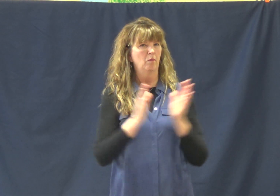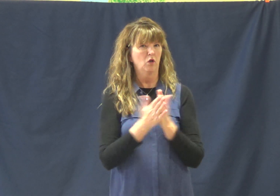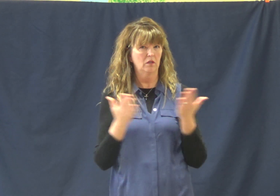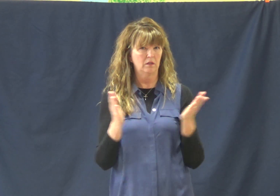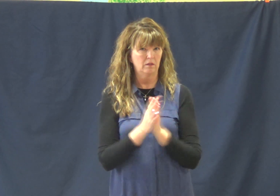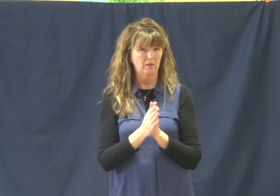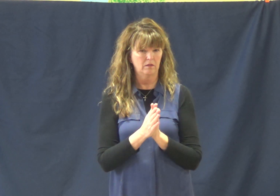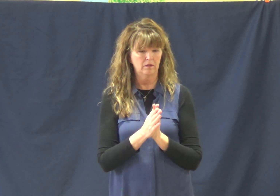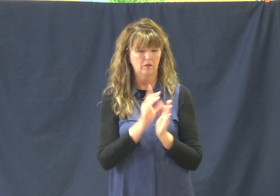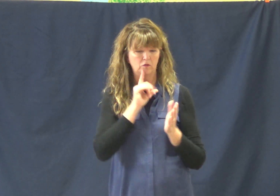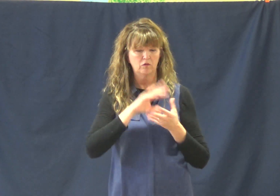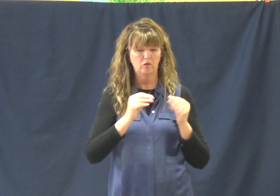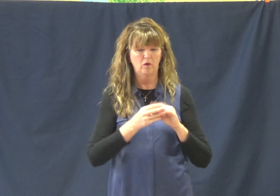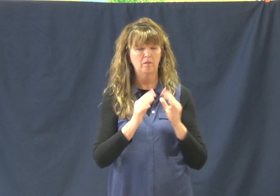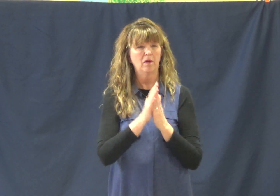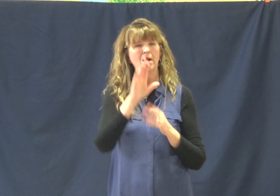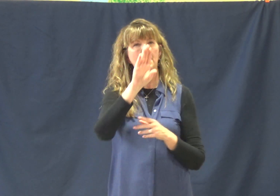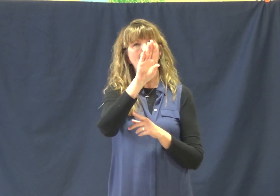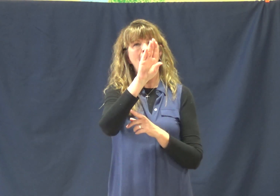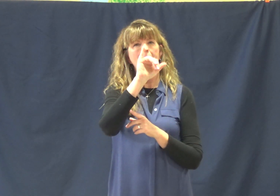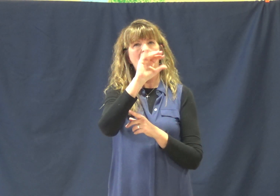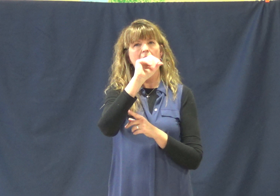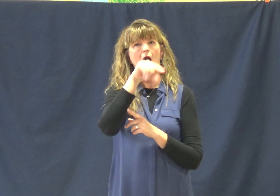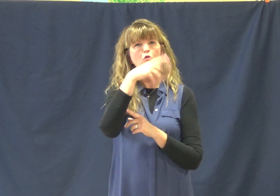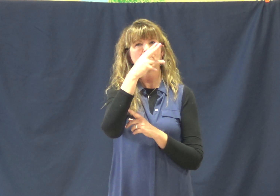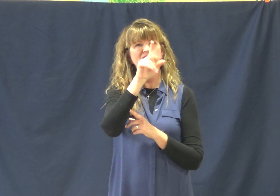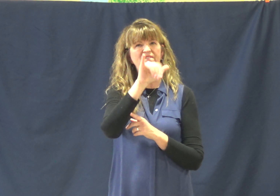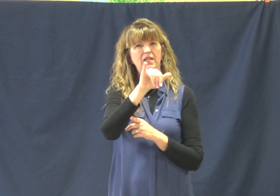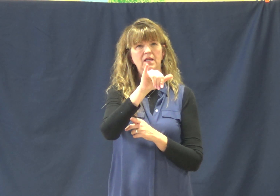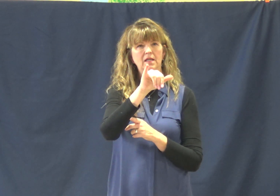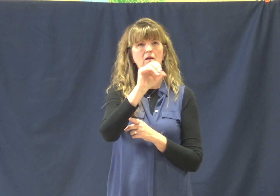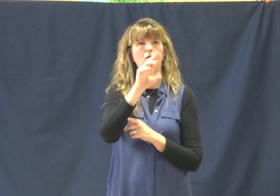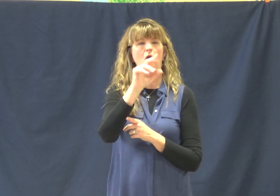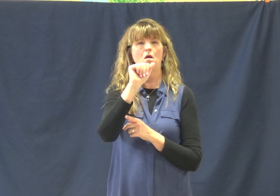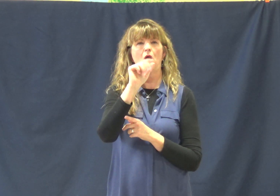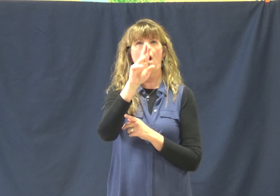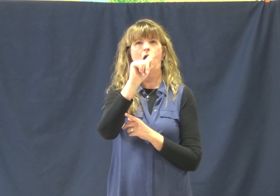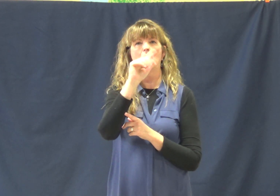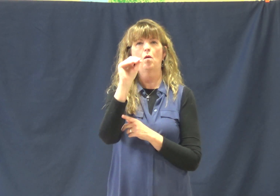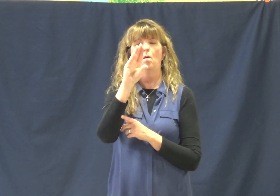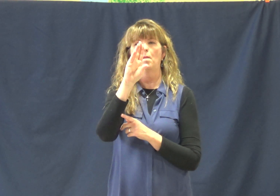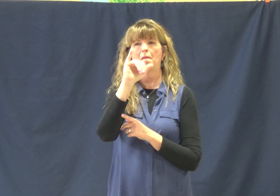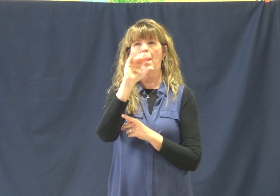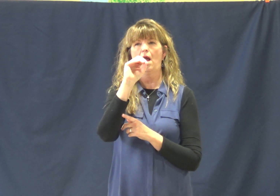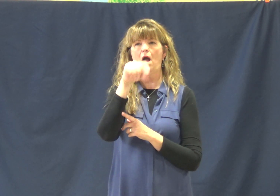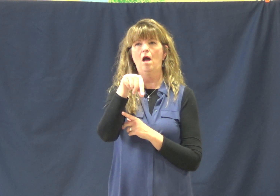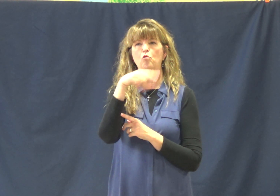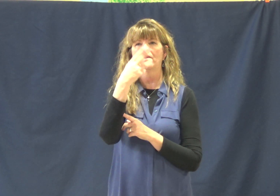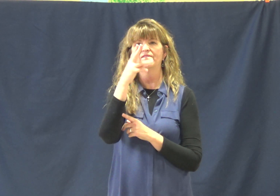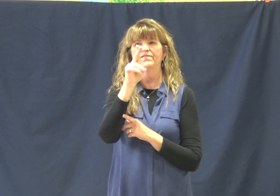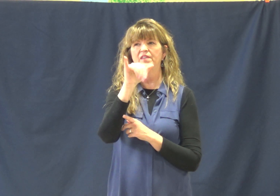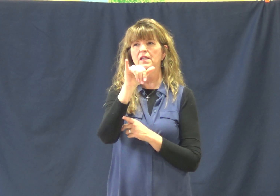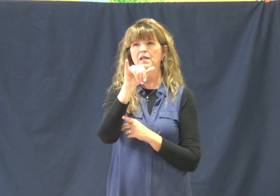Personally, I like to read true stories, such as bibliographies or autobiographies.